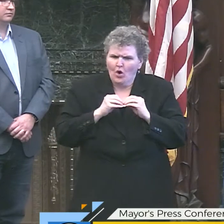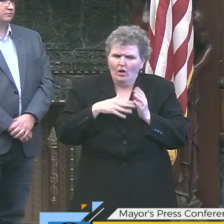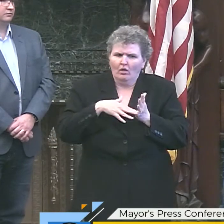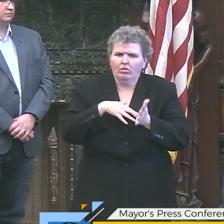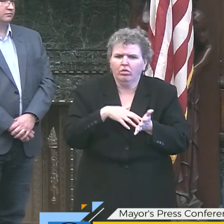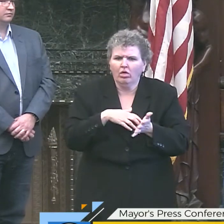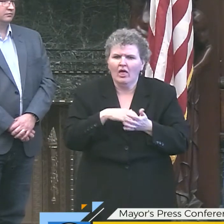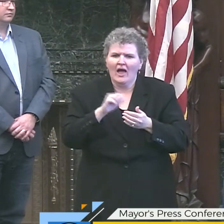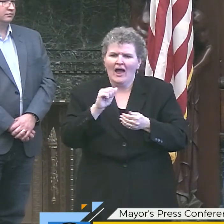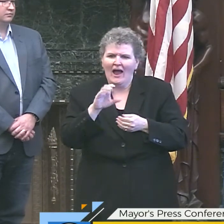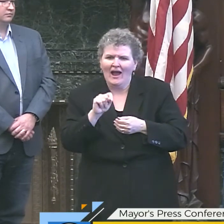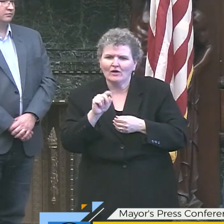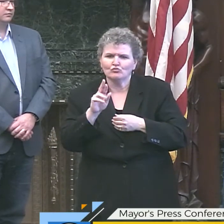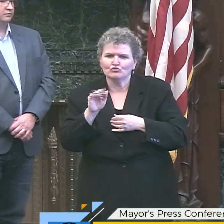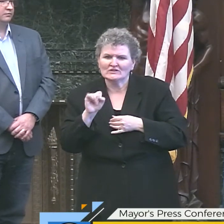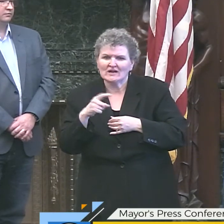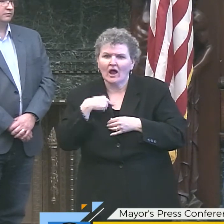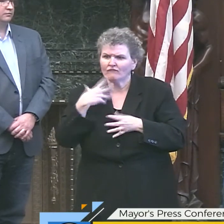and expressed them again.